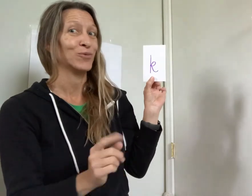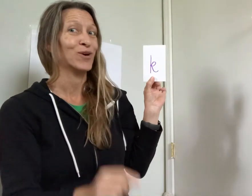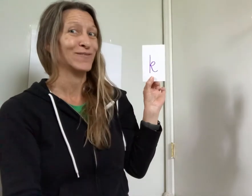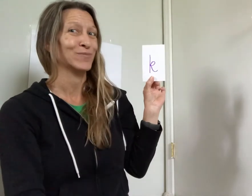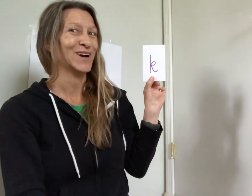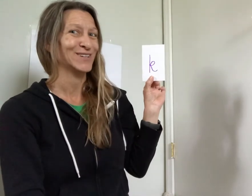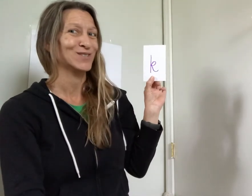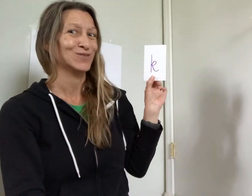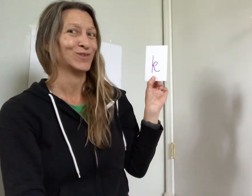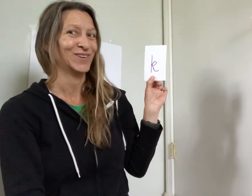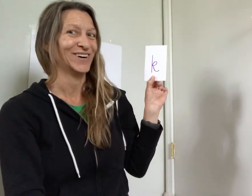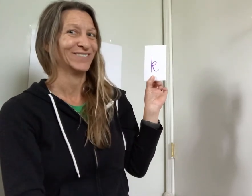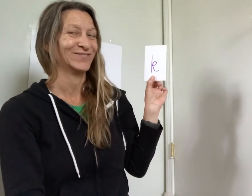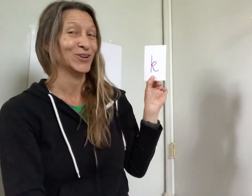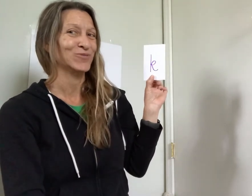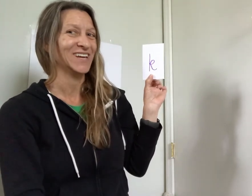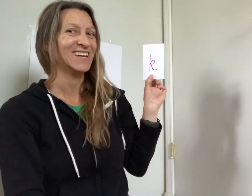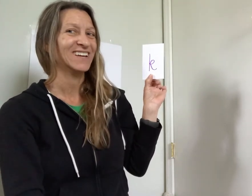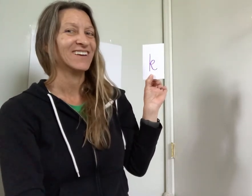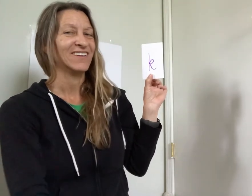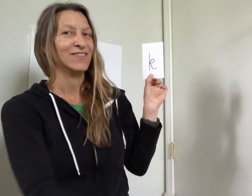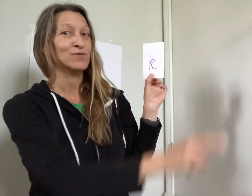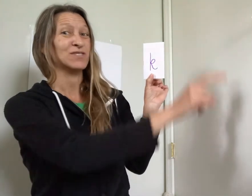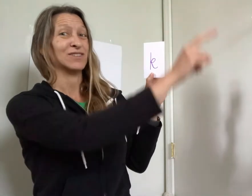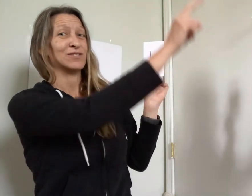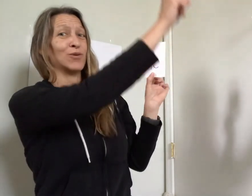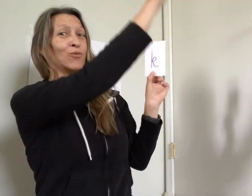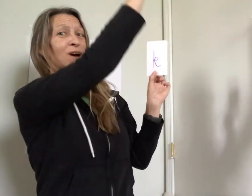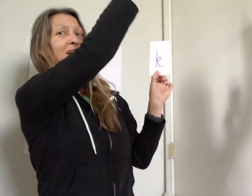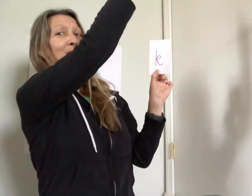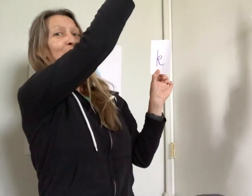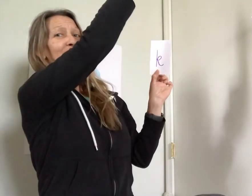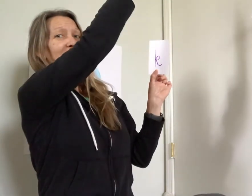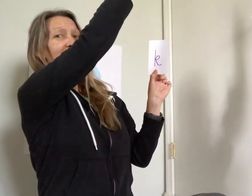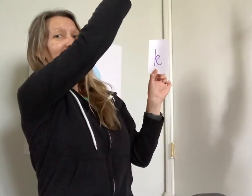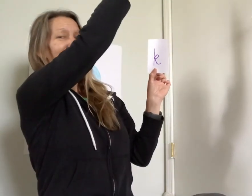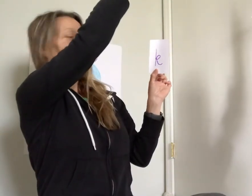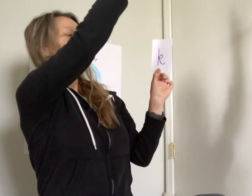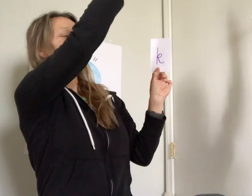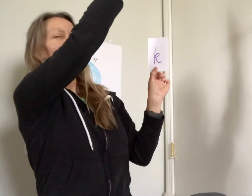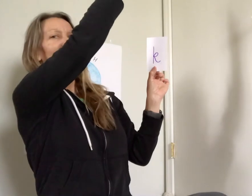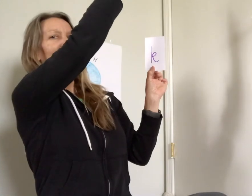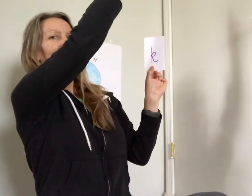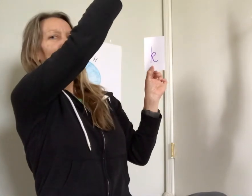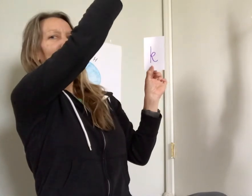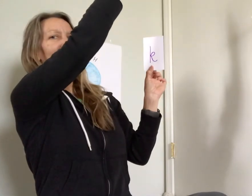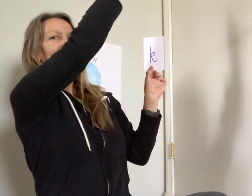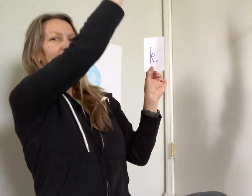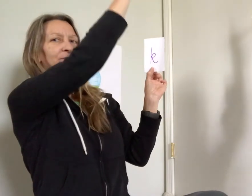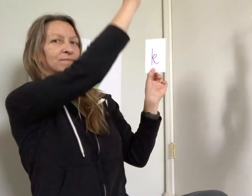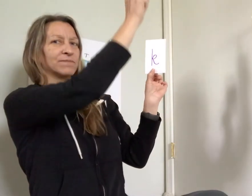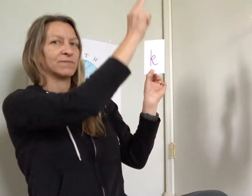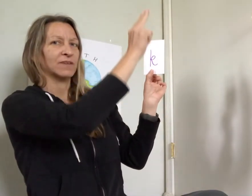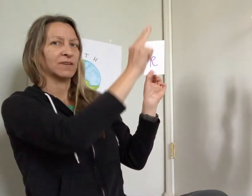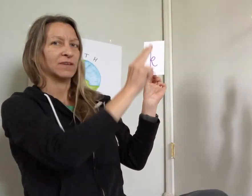have to practice this one a lot. Are you ready? This one's going to start way up in the sky. Here we go.